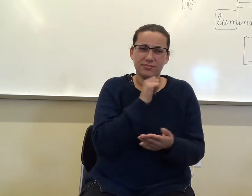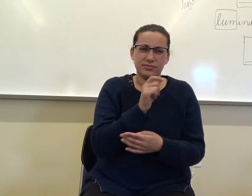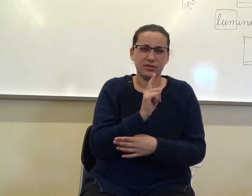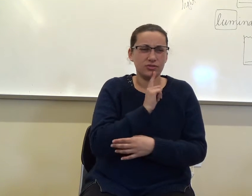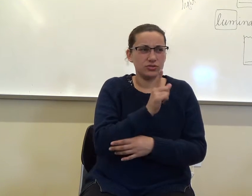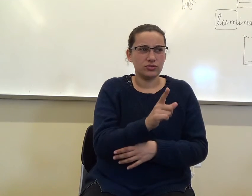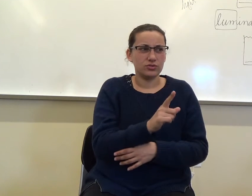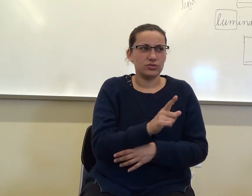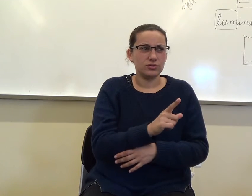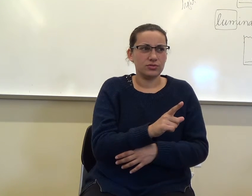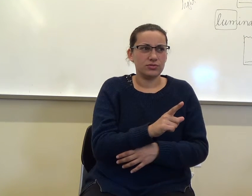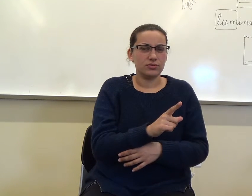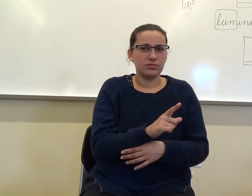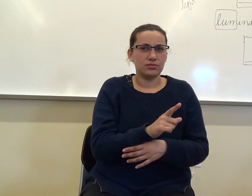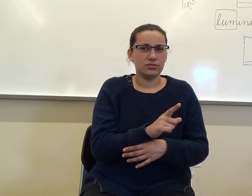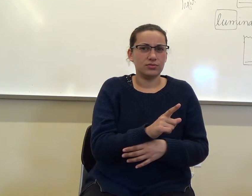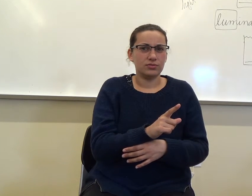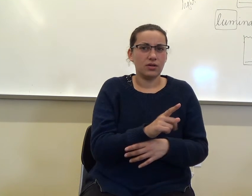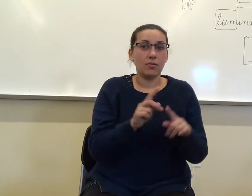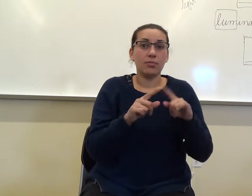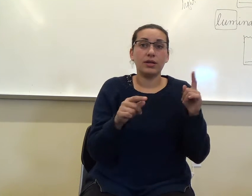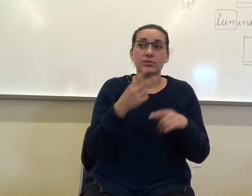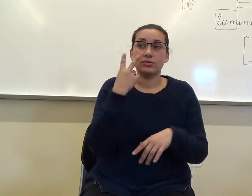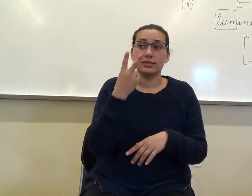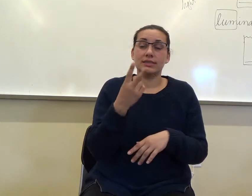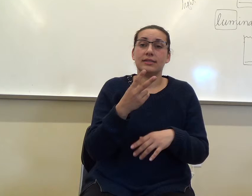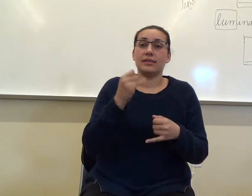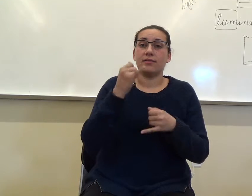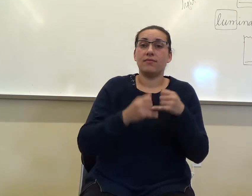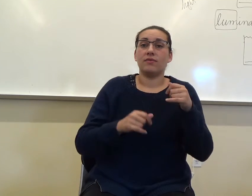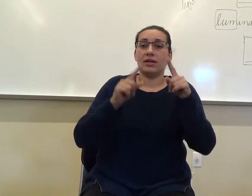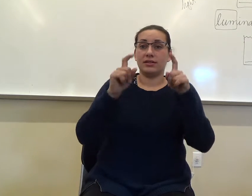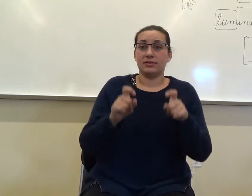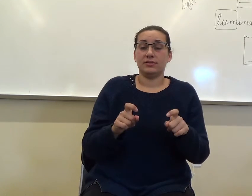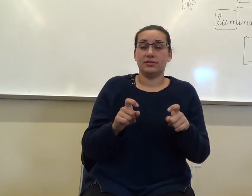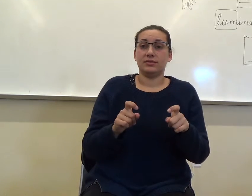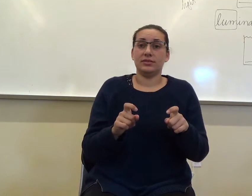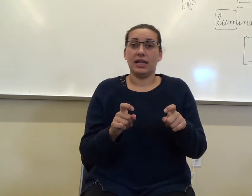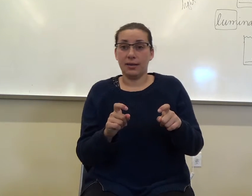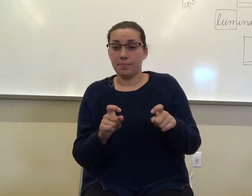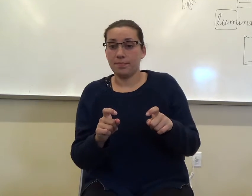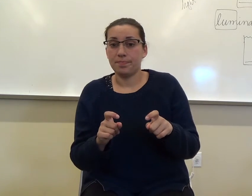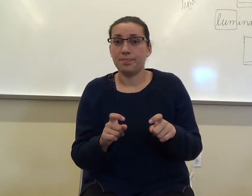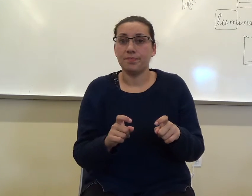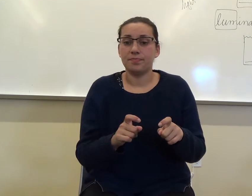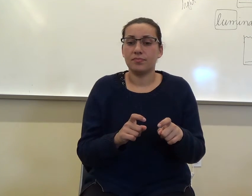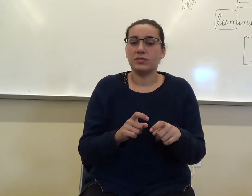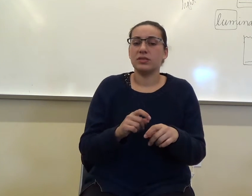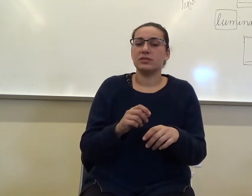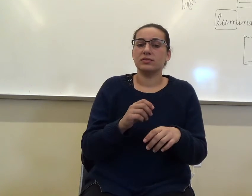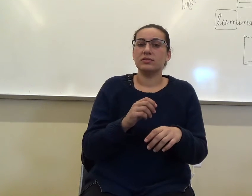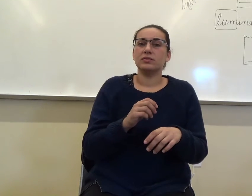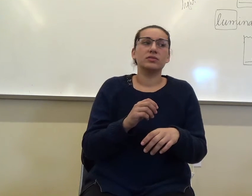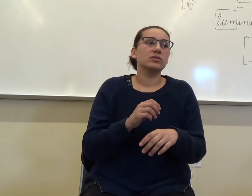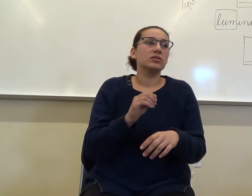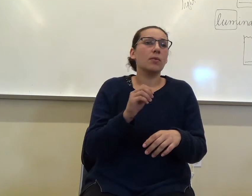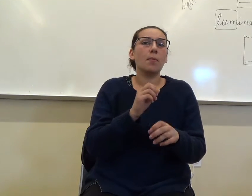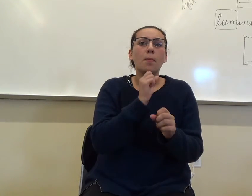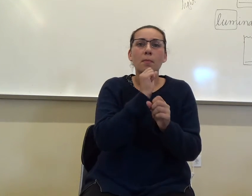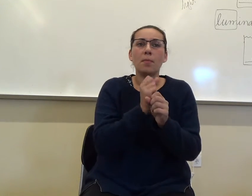down. See the final exam schedule to confirm the final times and days for your other classes. They may be different